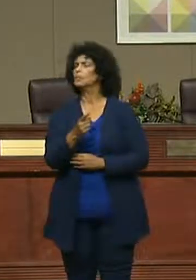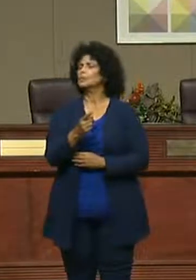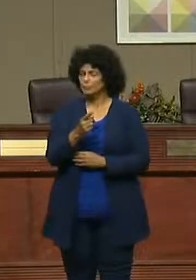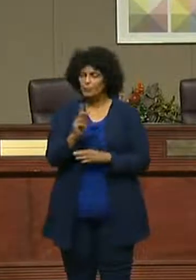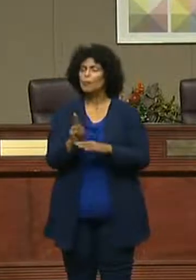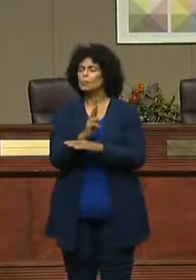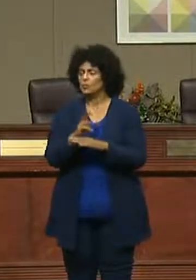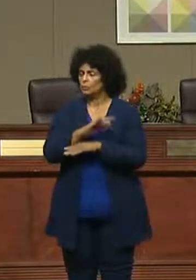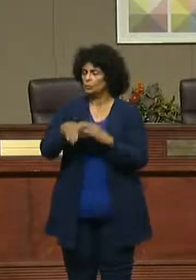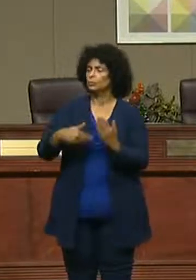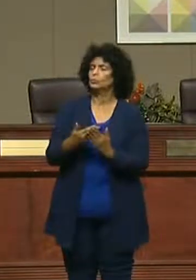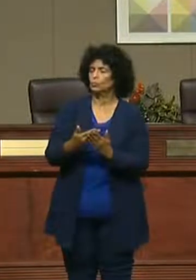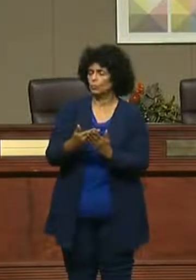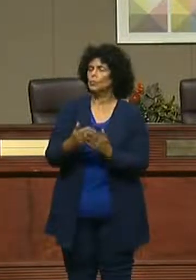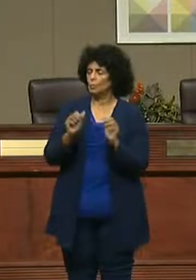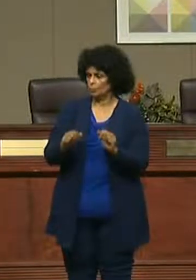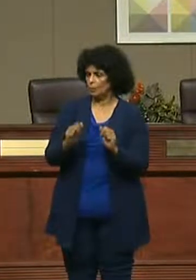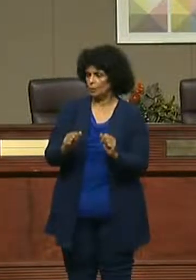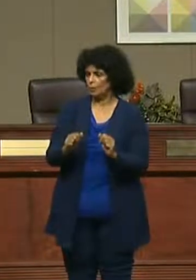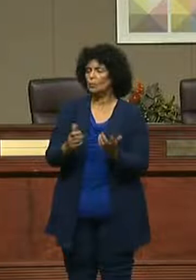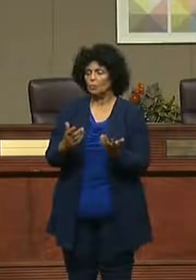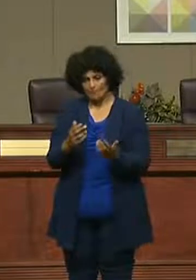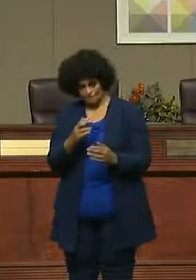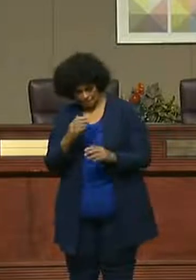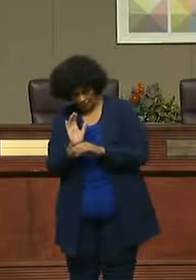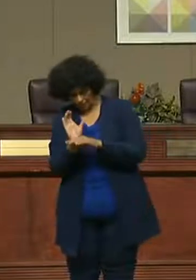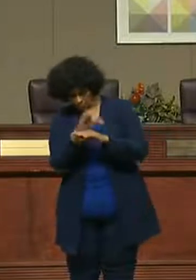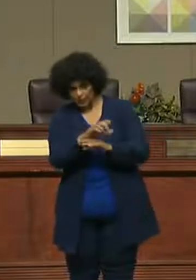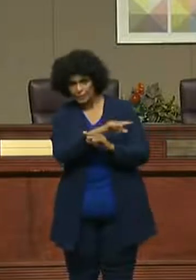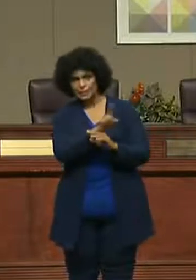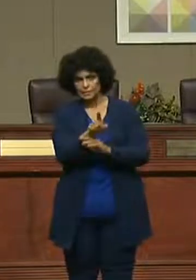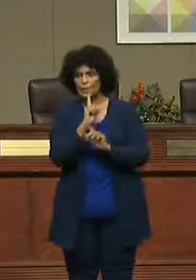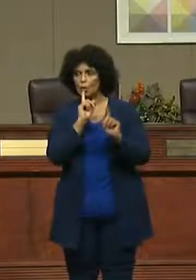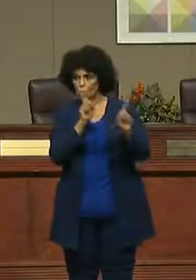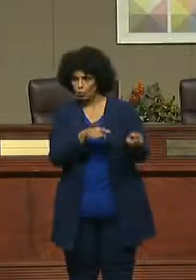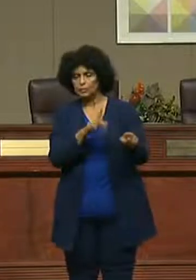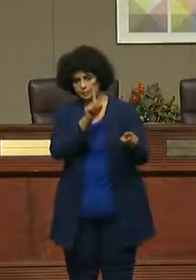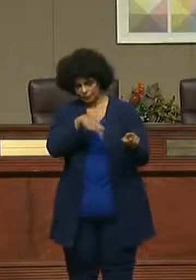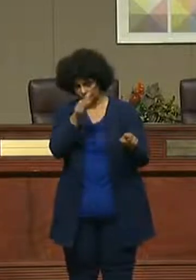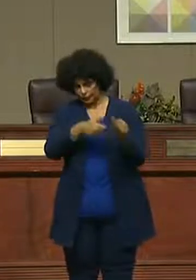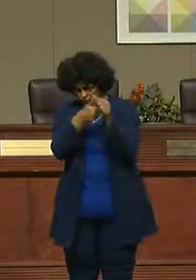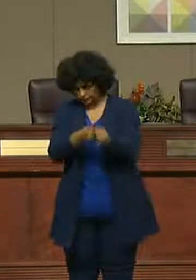que tenemos a nuestra disposición para hacer cumplir esas órdenes.